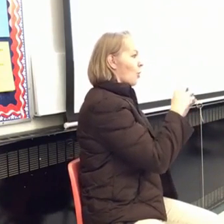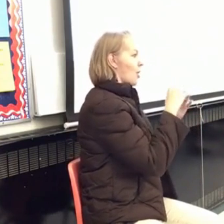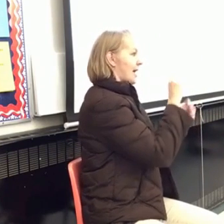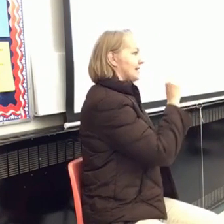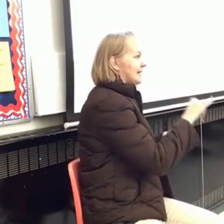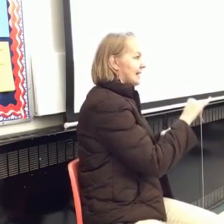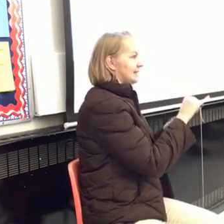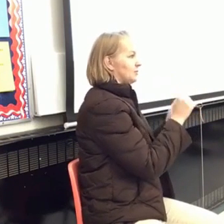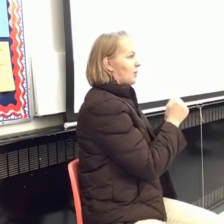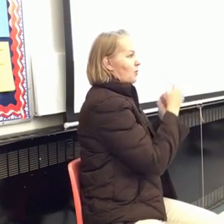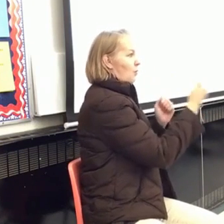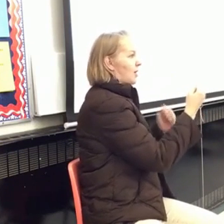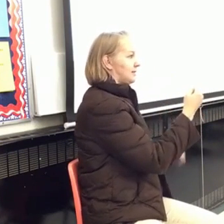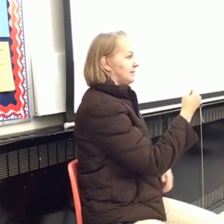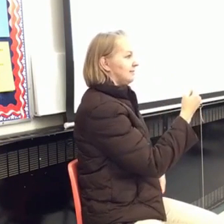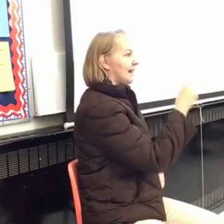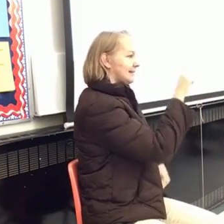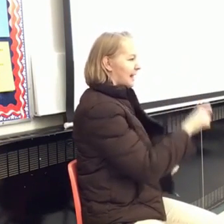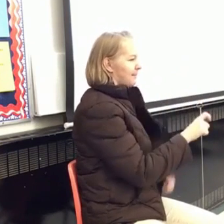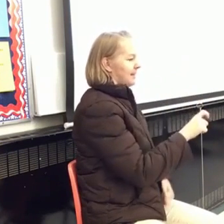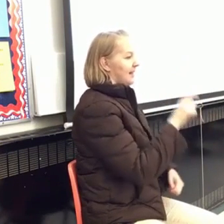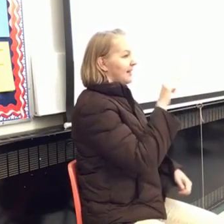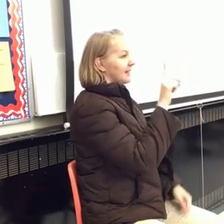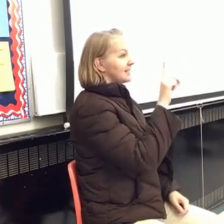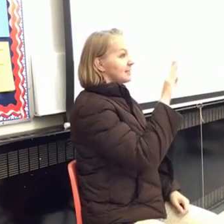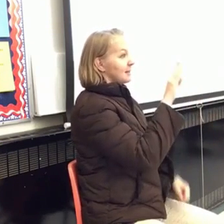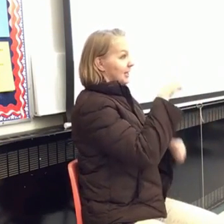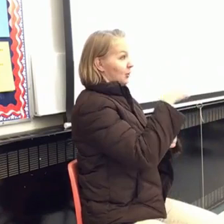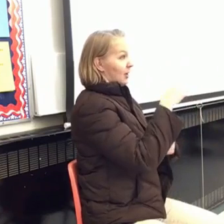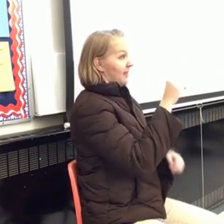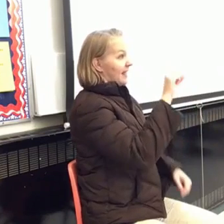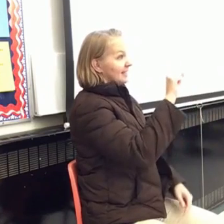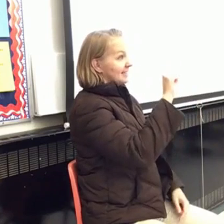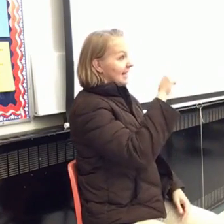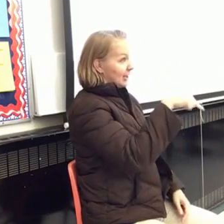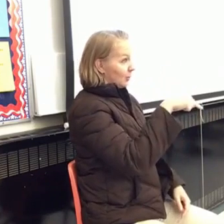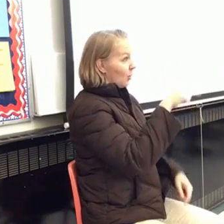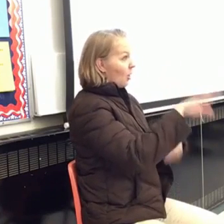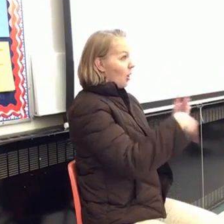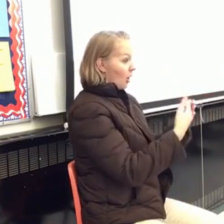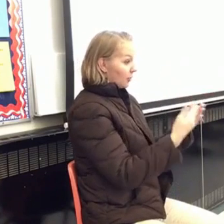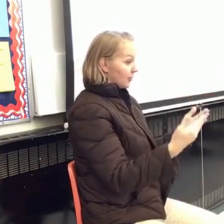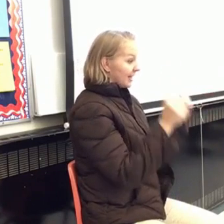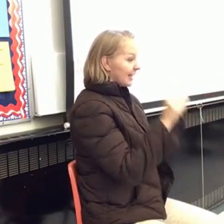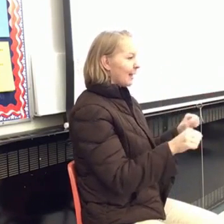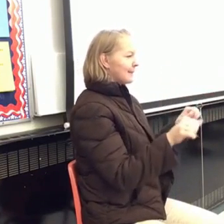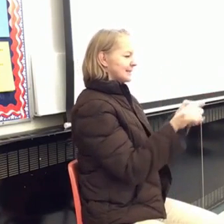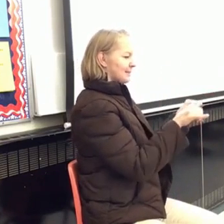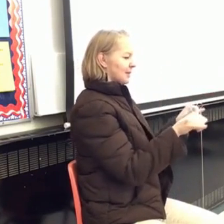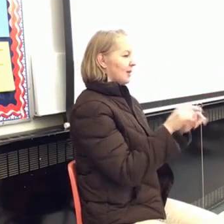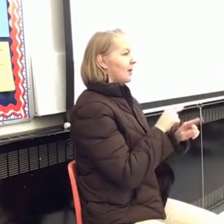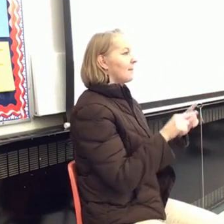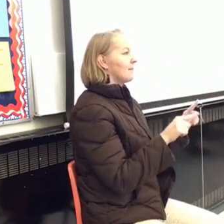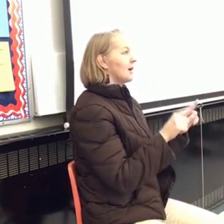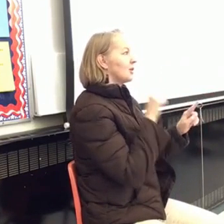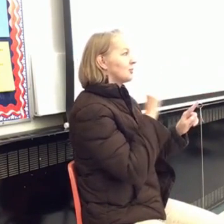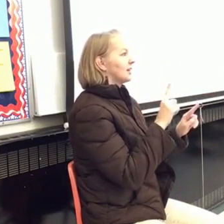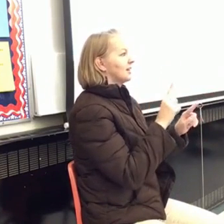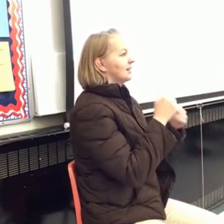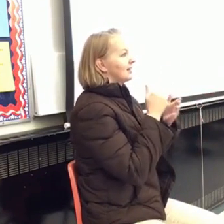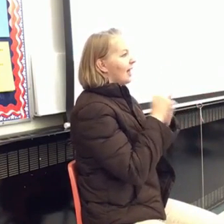You'll have them in different periods. All the DBQ and the SAQs, those kind of things, can be similar, but it helps separate